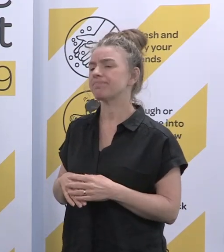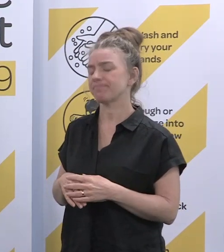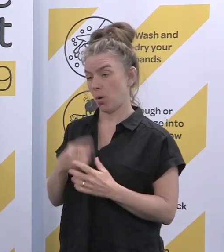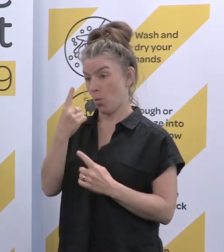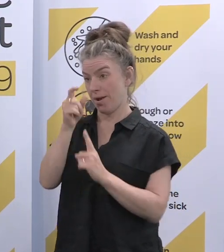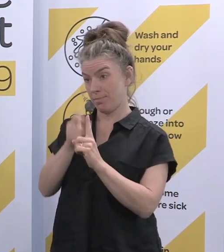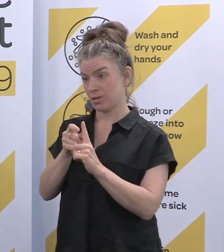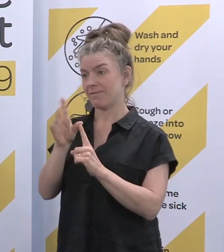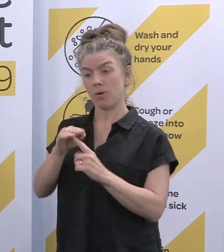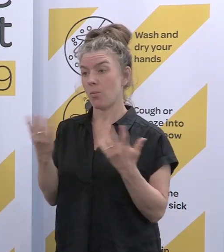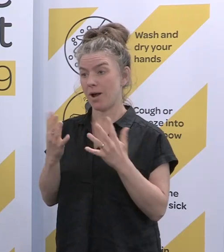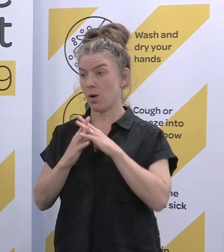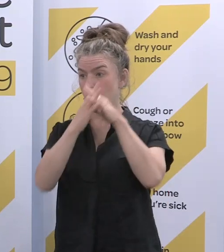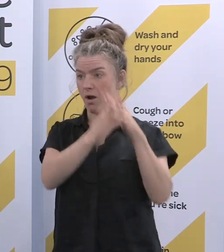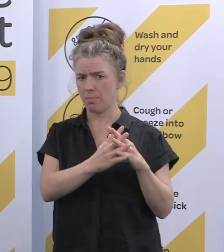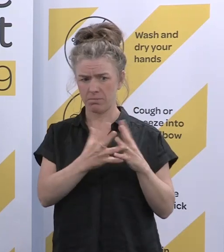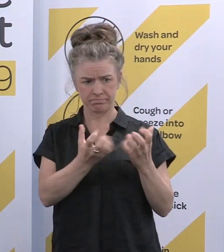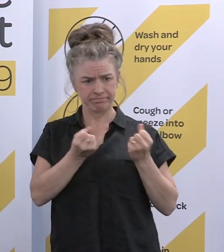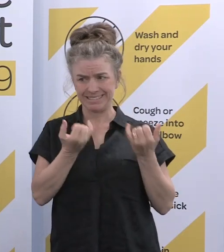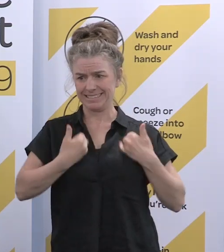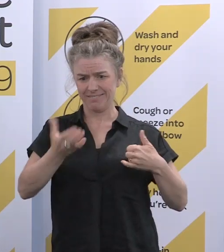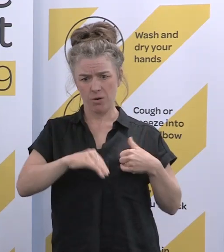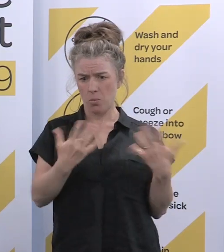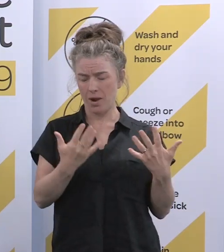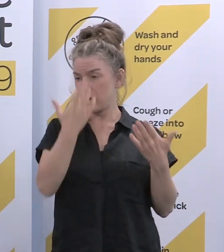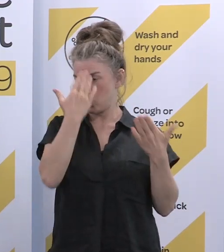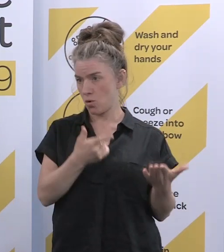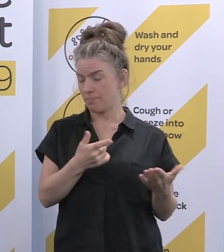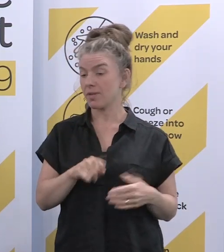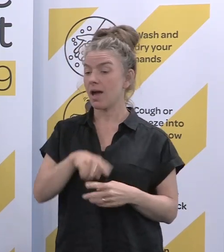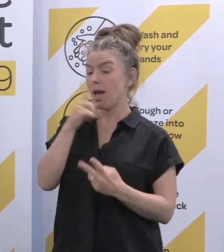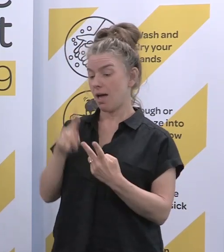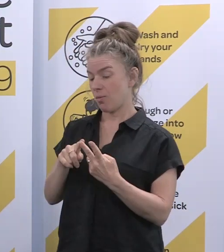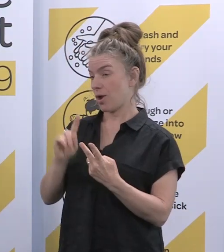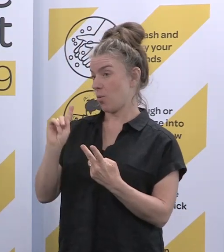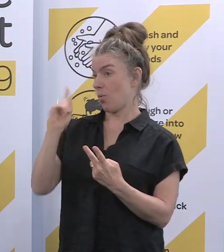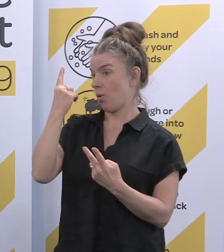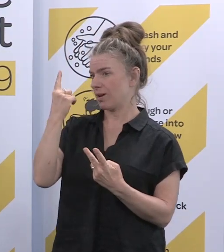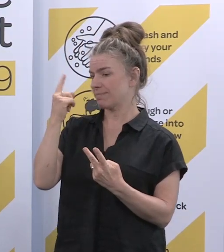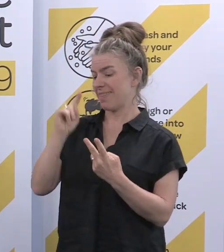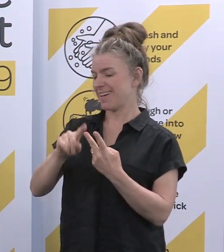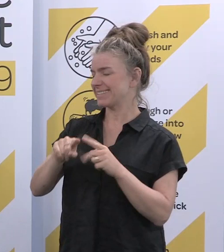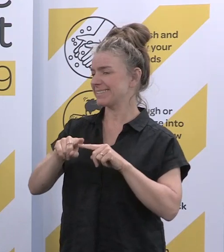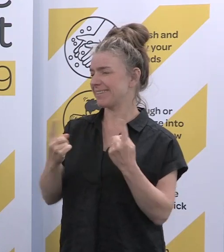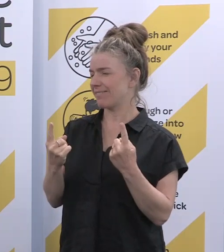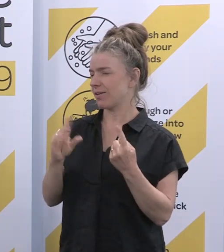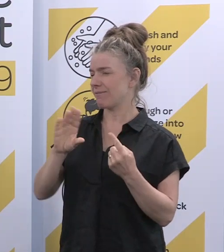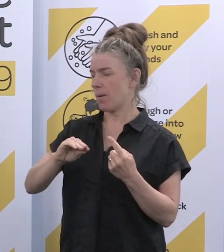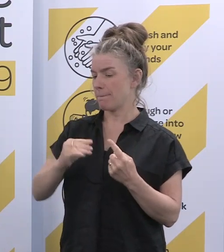Wairarapa that I mentioned yesterday. The other one is an Auckland case. It's not the one that we had talked about from Friday, because